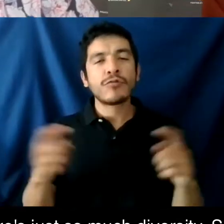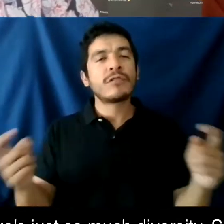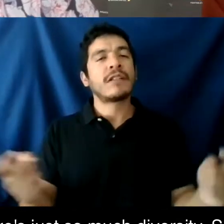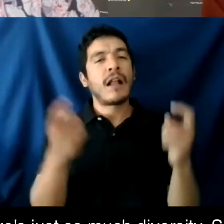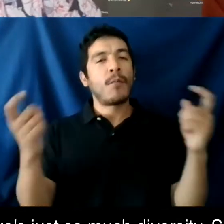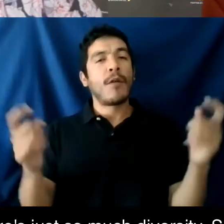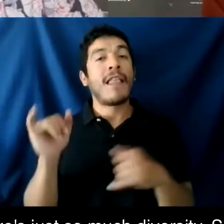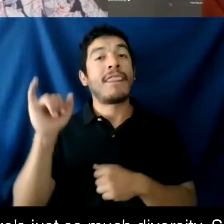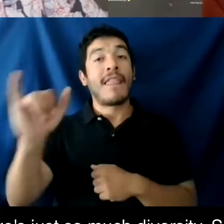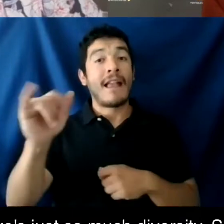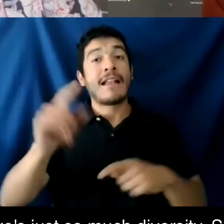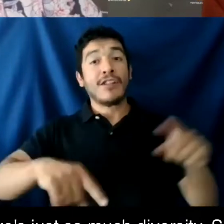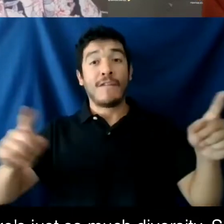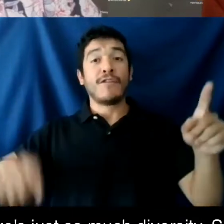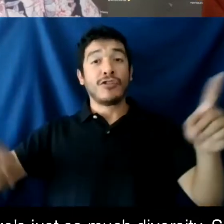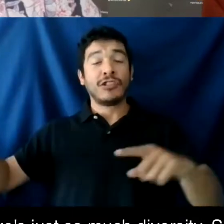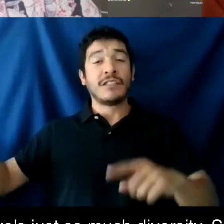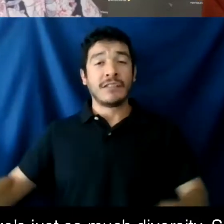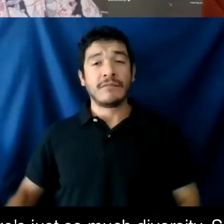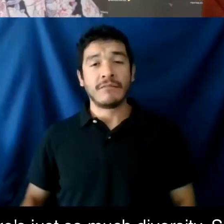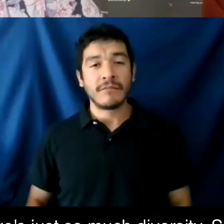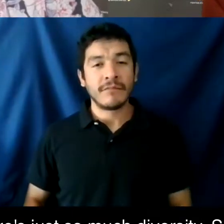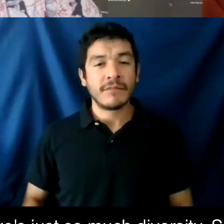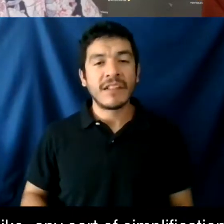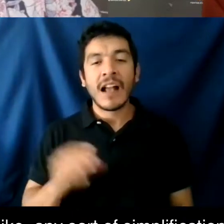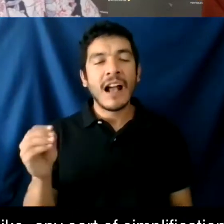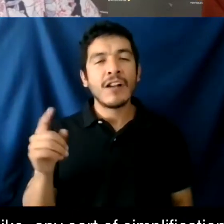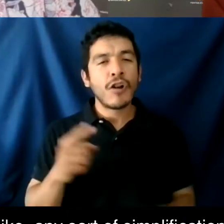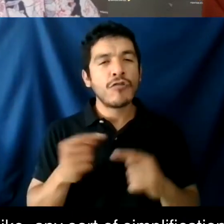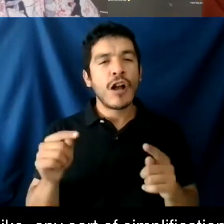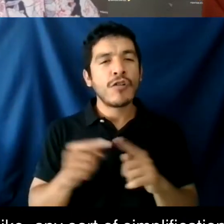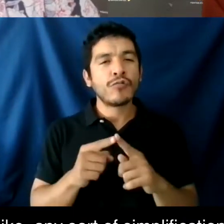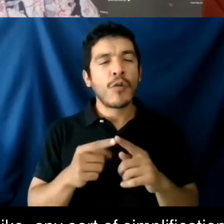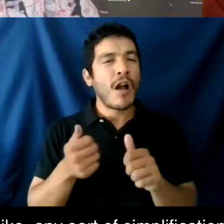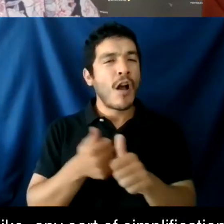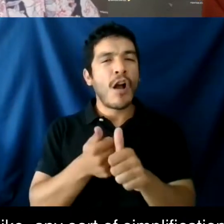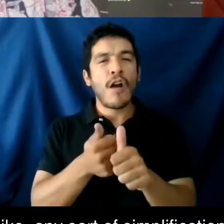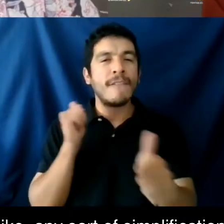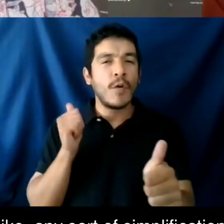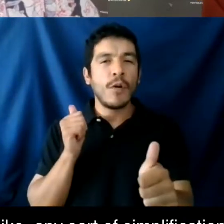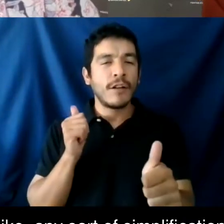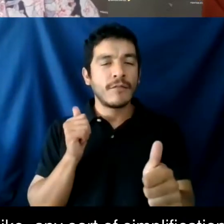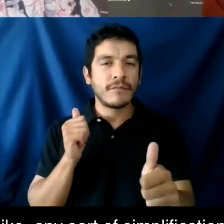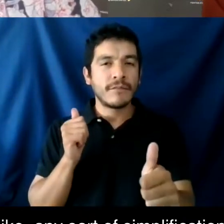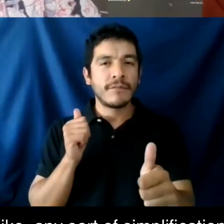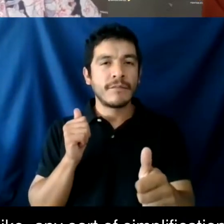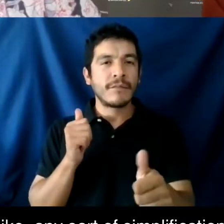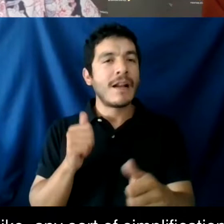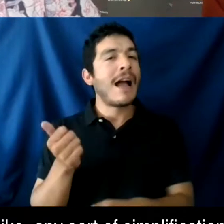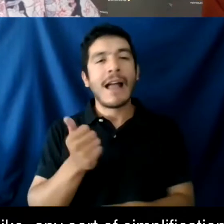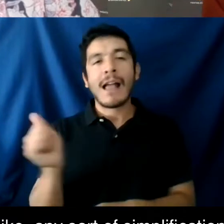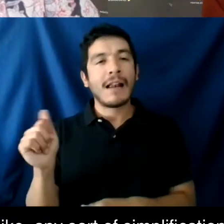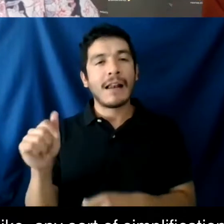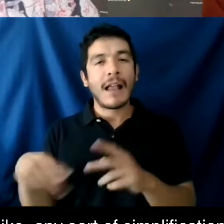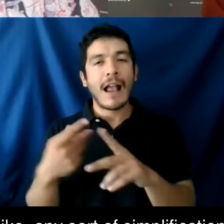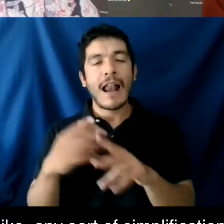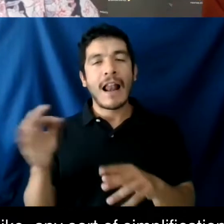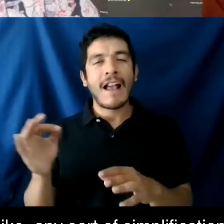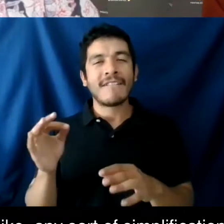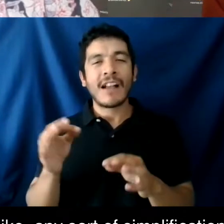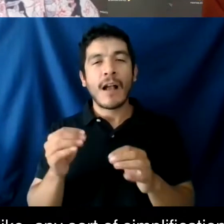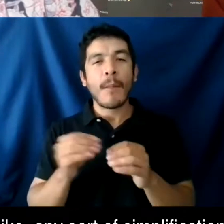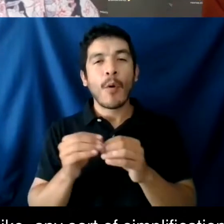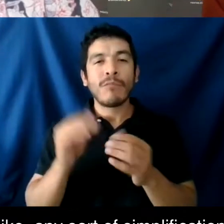as well, and try to avoid like any sort of simplifications,